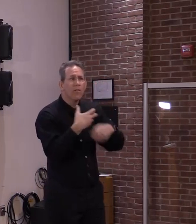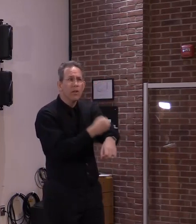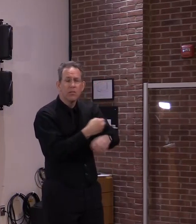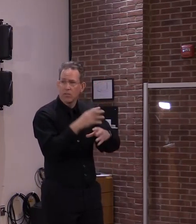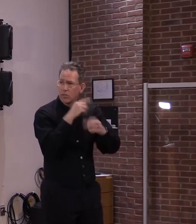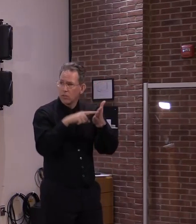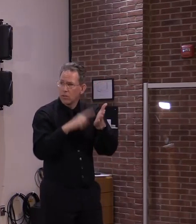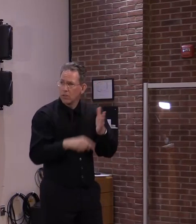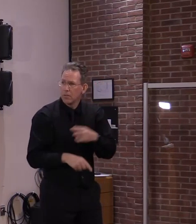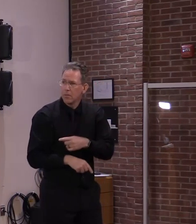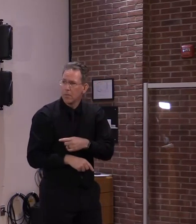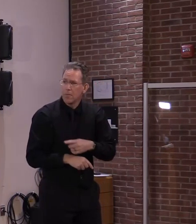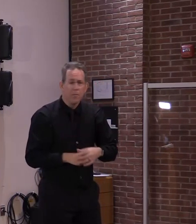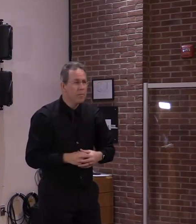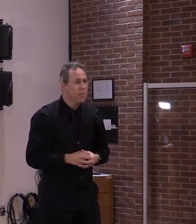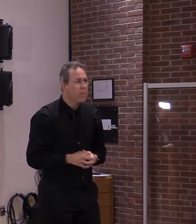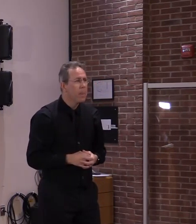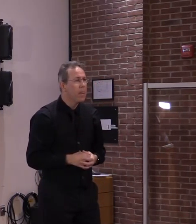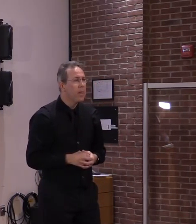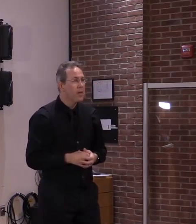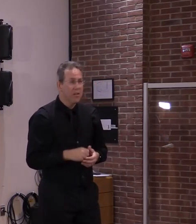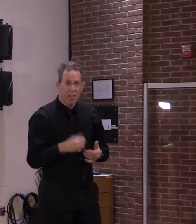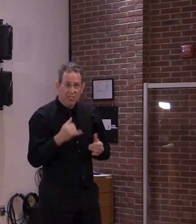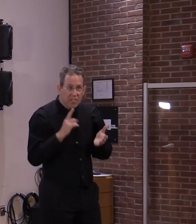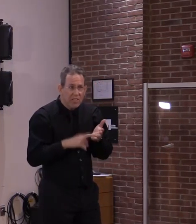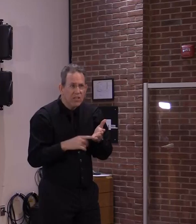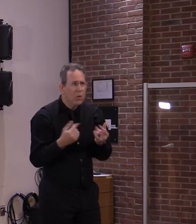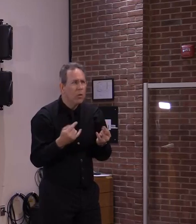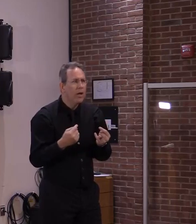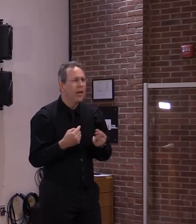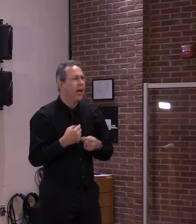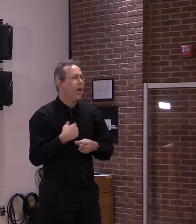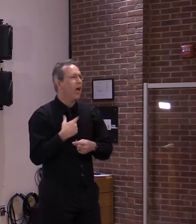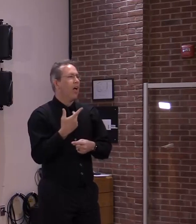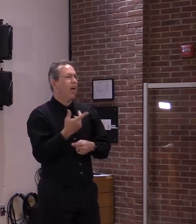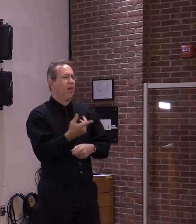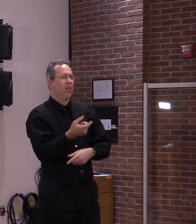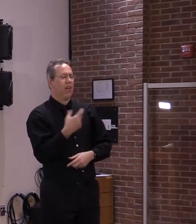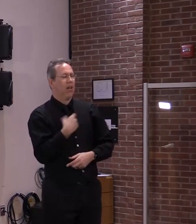looking into those? That's two questions there. Secretary Smith.